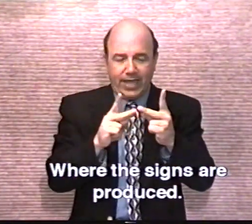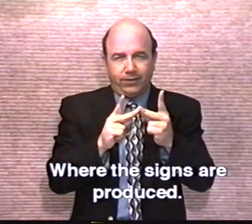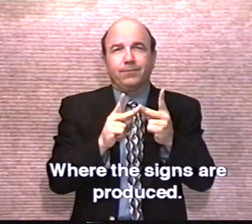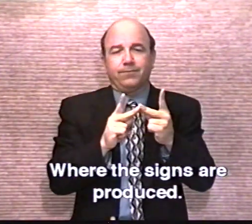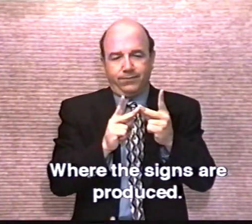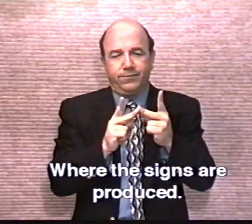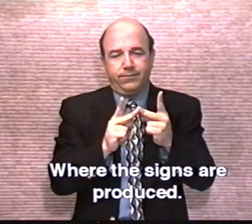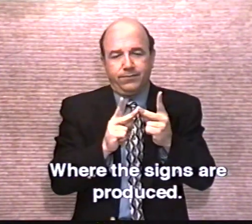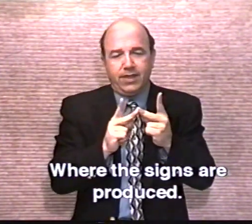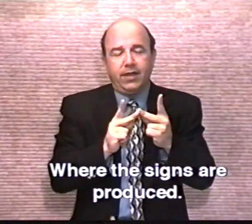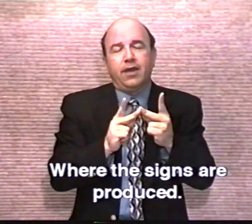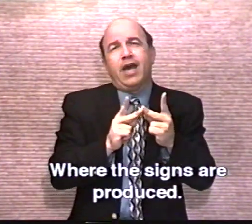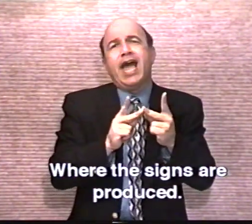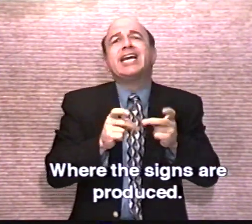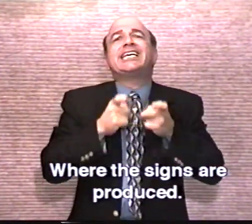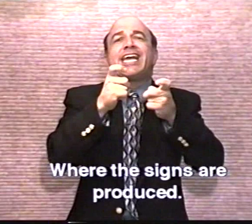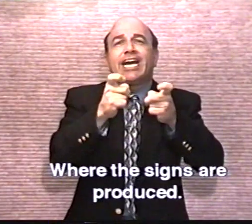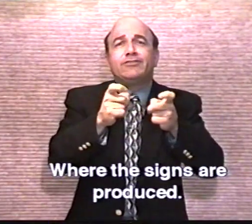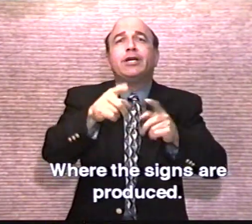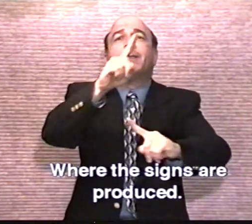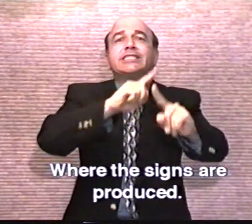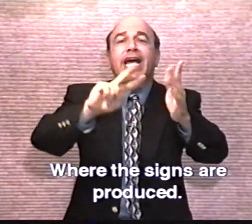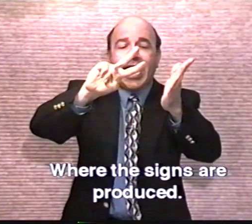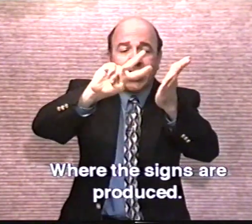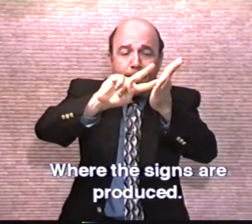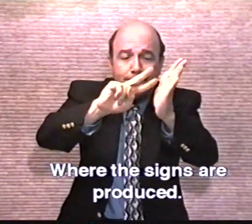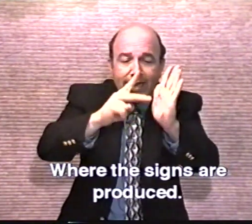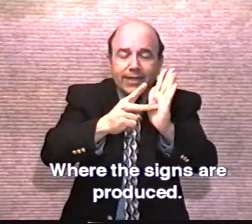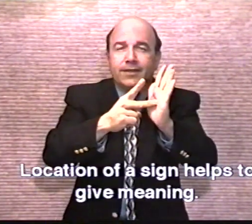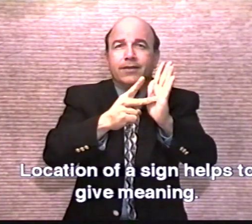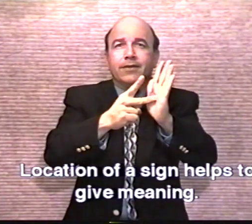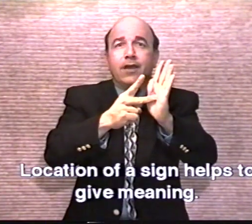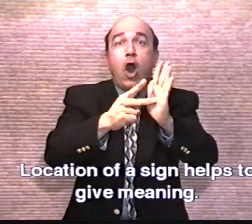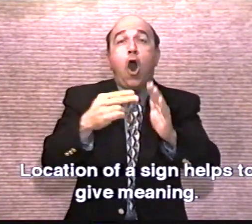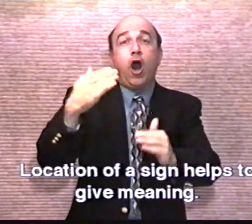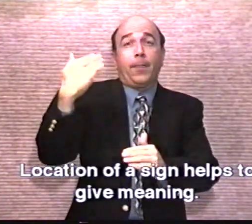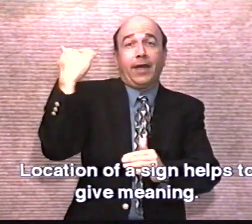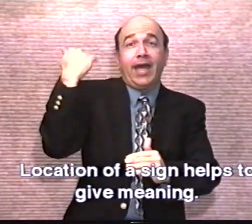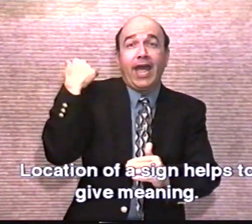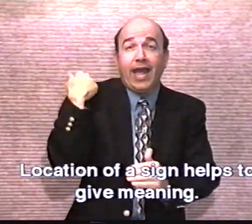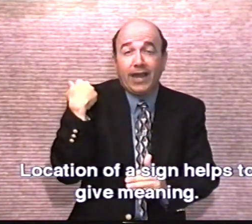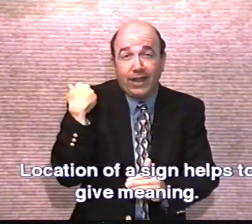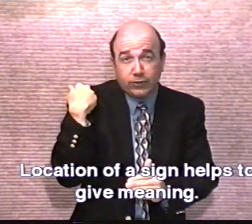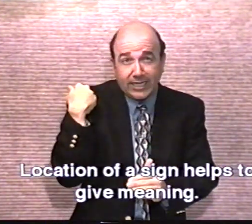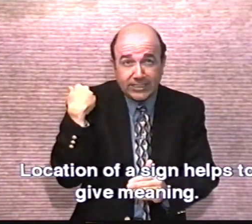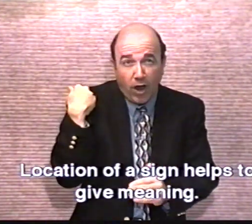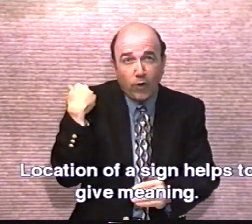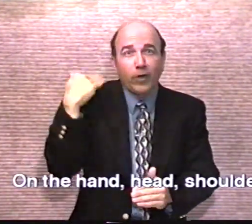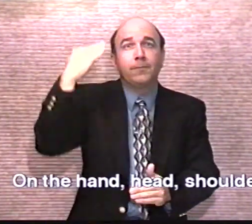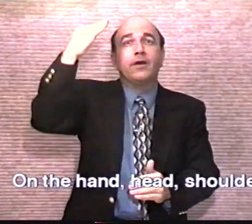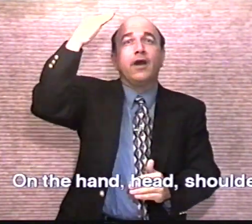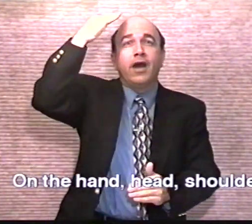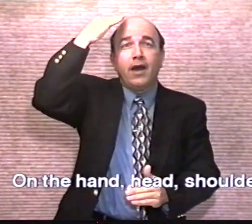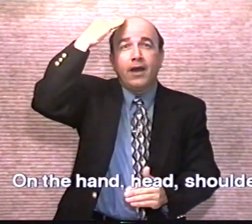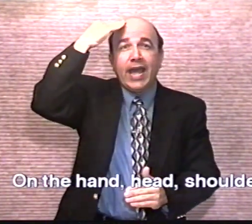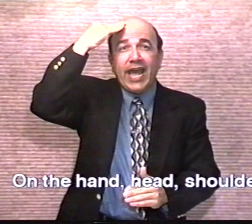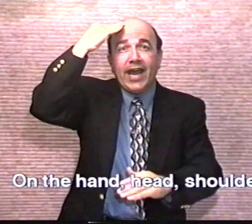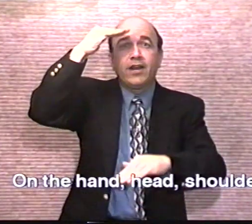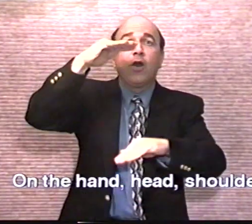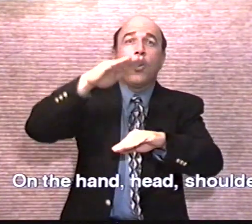location. It gives the sign meaning. On the shoulder, head,